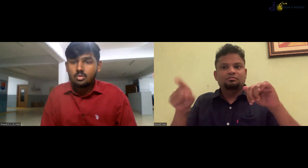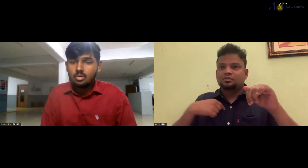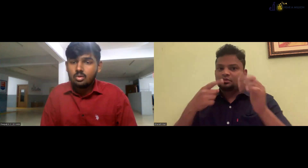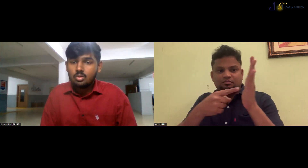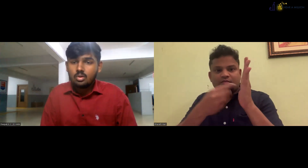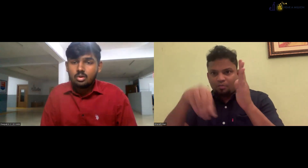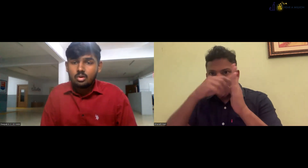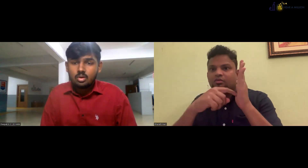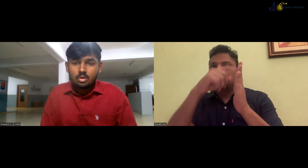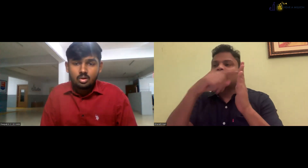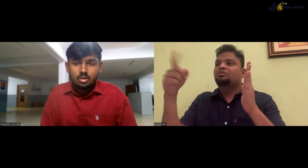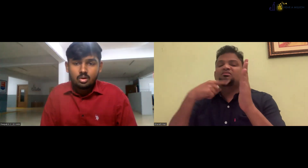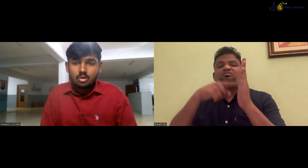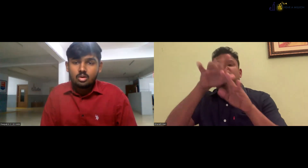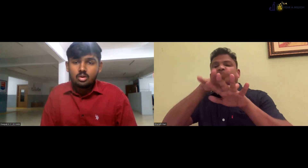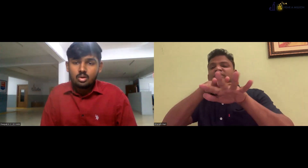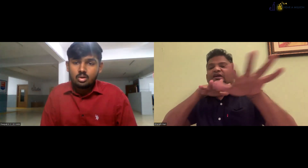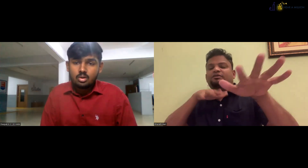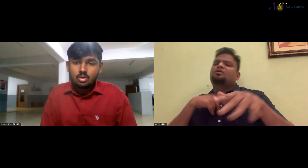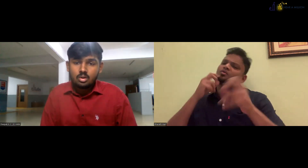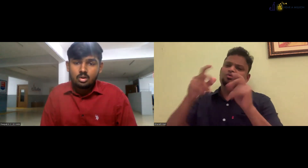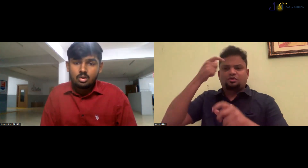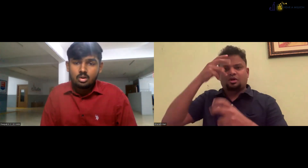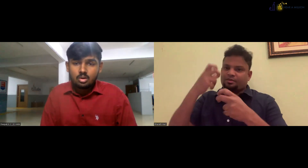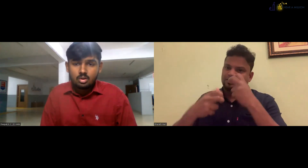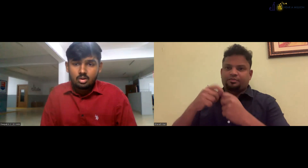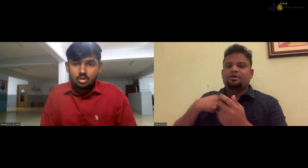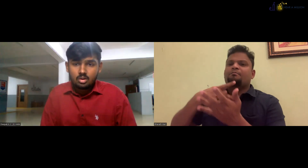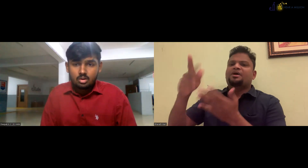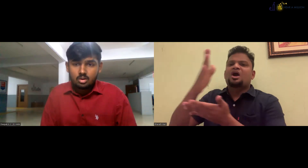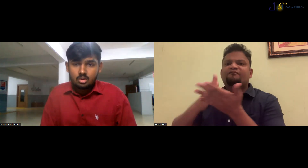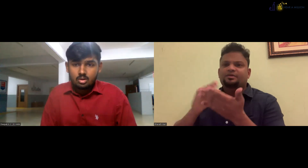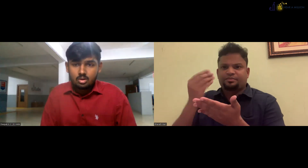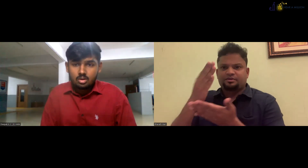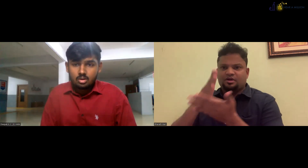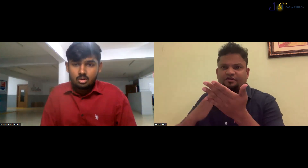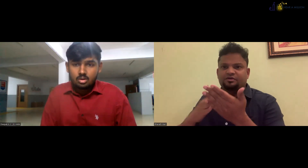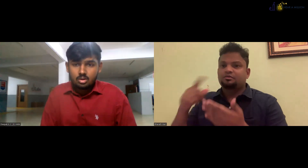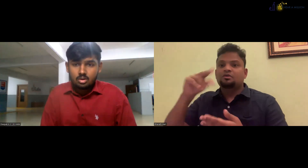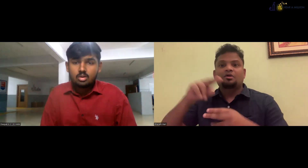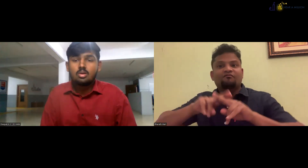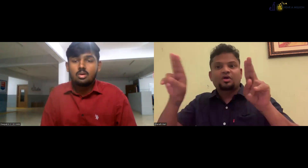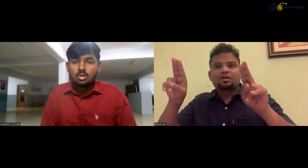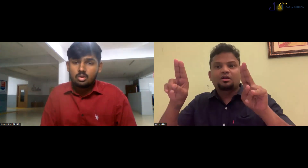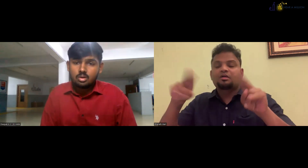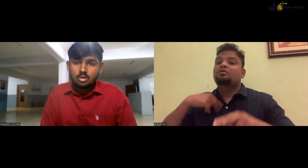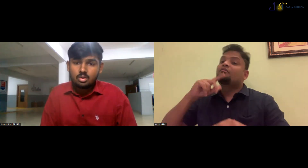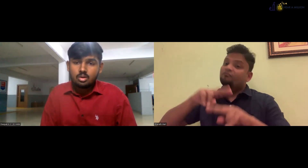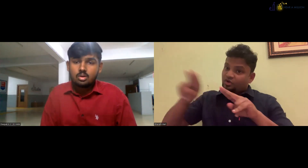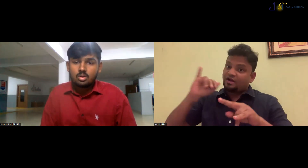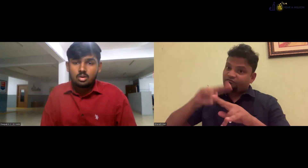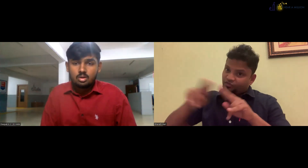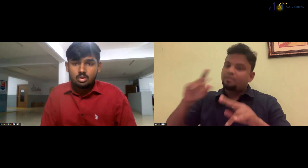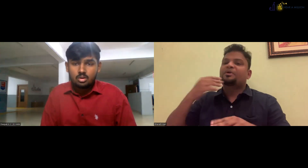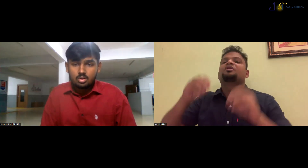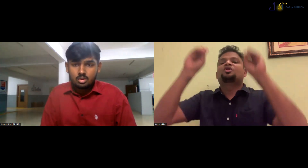driver dropped me at half the spot, and the person then gave me an excuse. He said there's a lot of traffic. So I said, okay, let me then